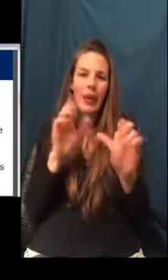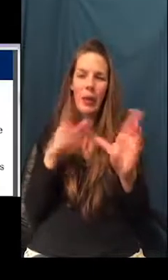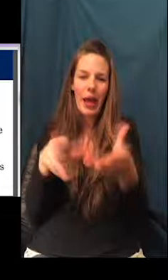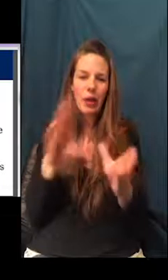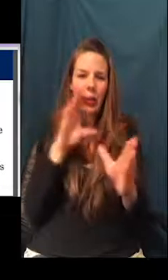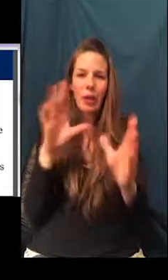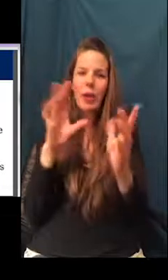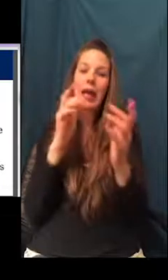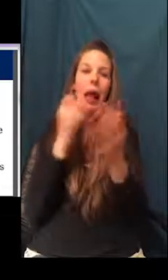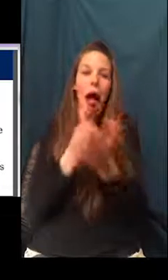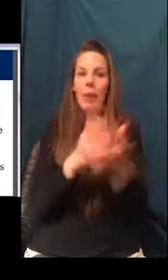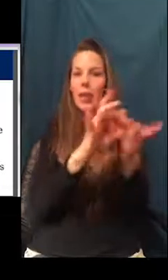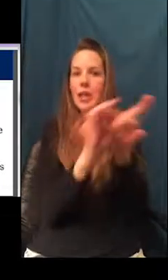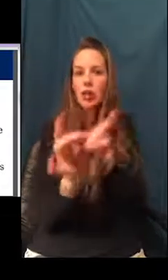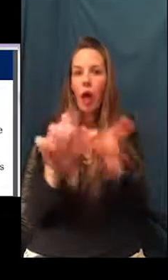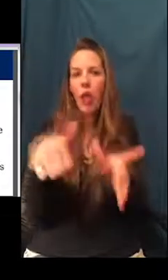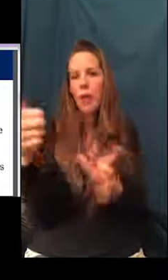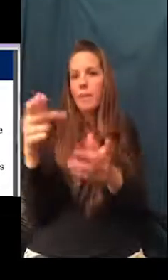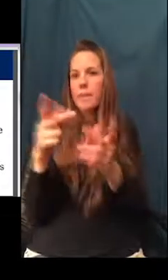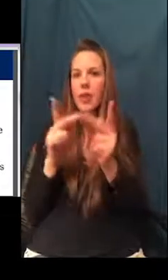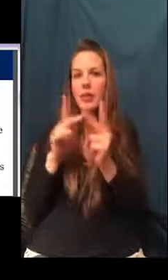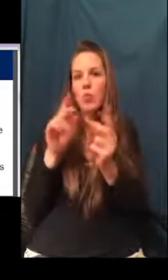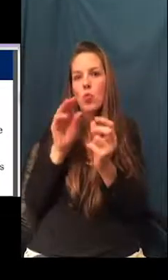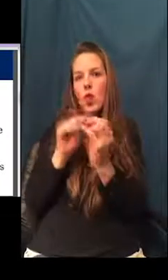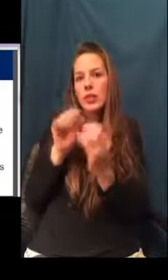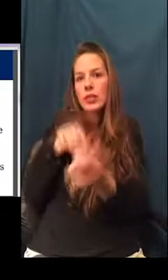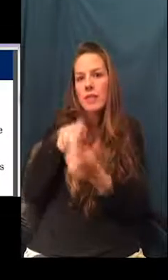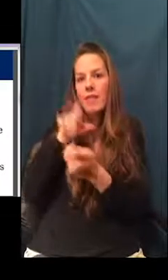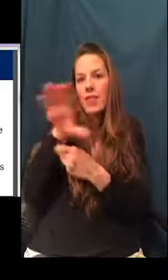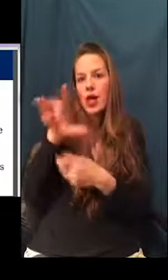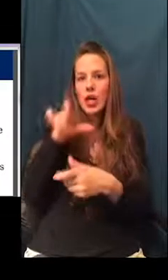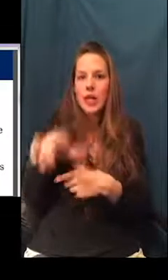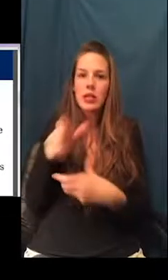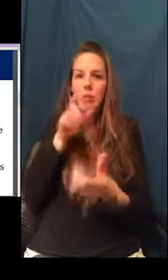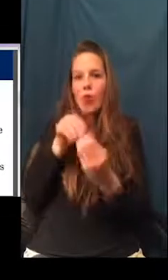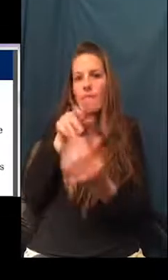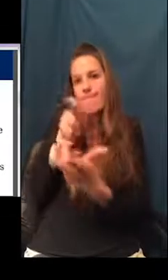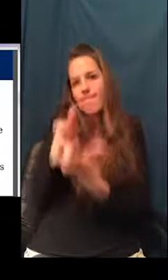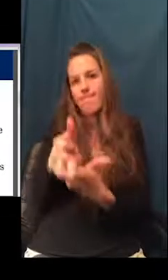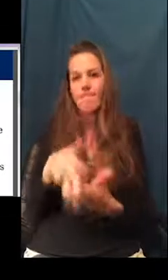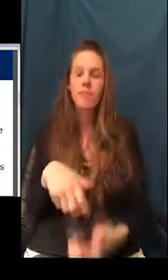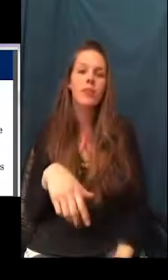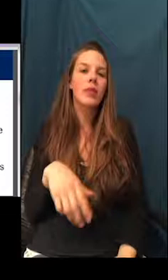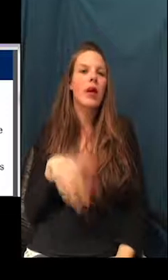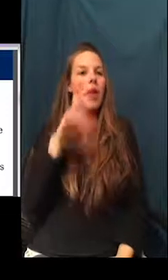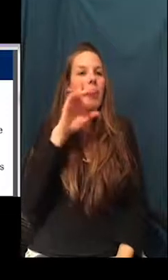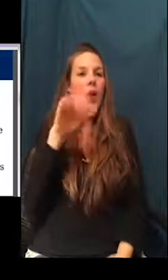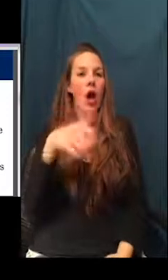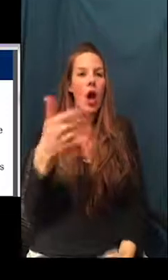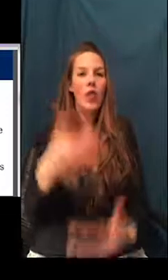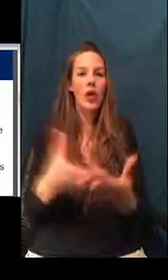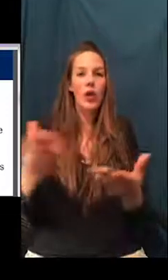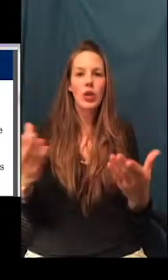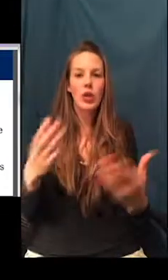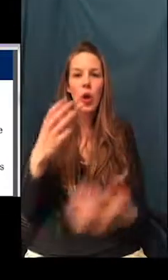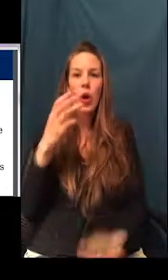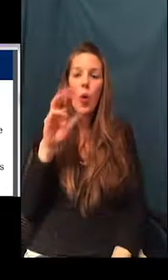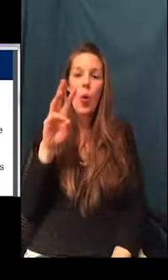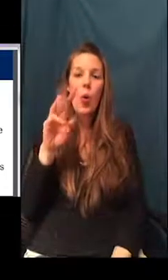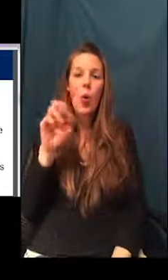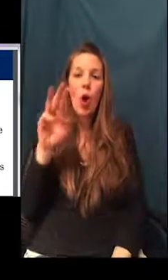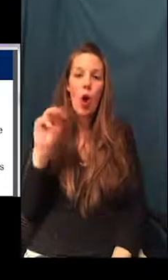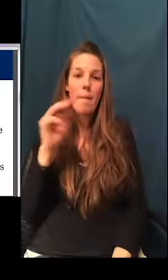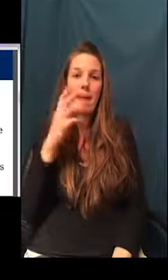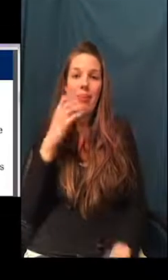individuals linked up with supports that are maybe more specific to their needs. I think the other thing is the warm line is